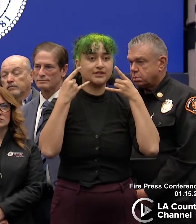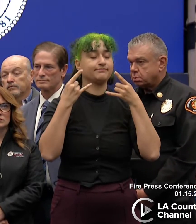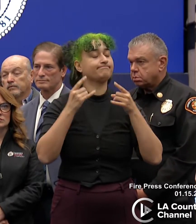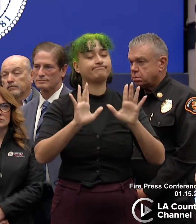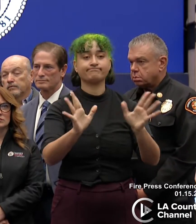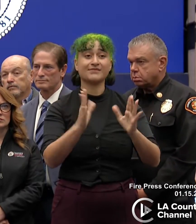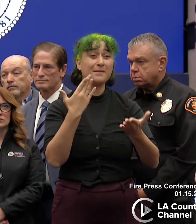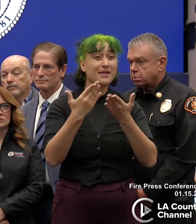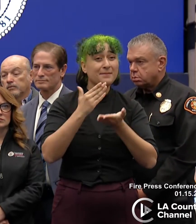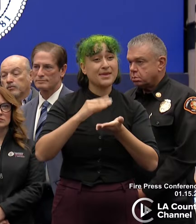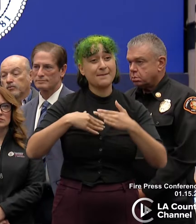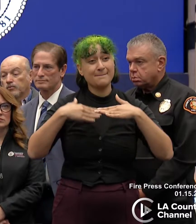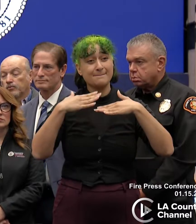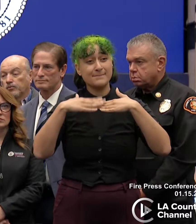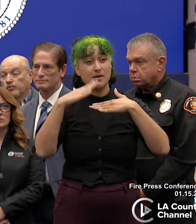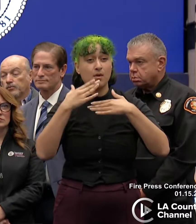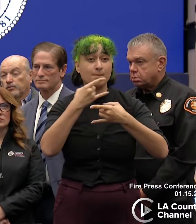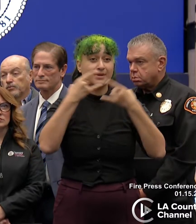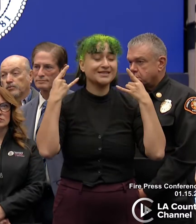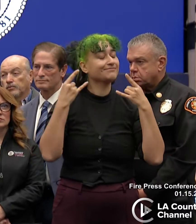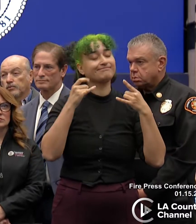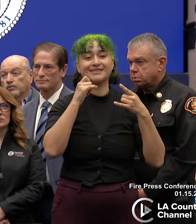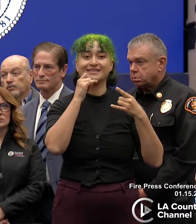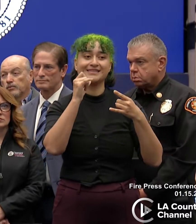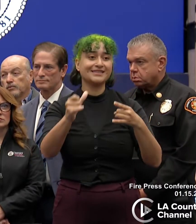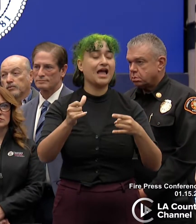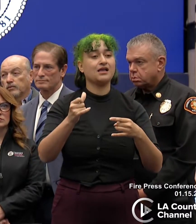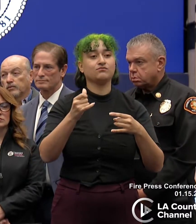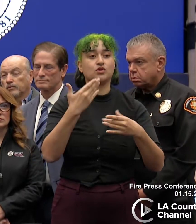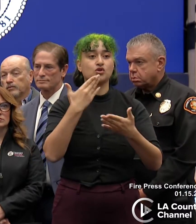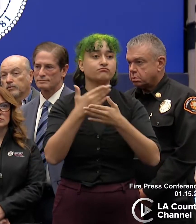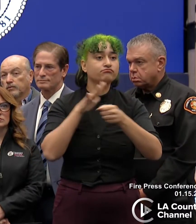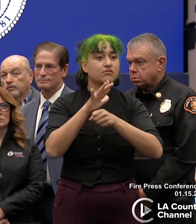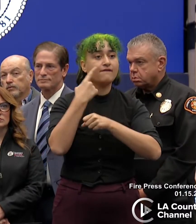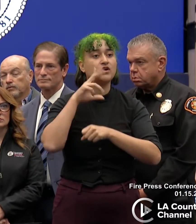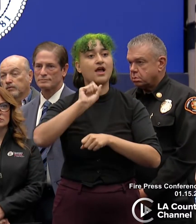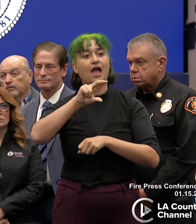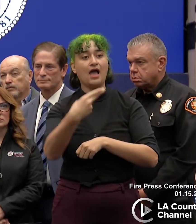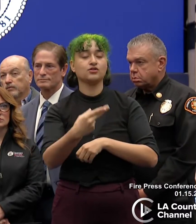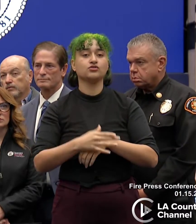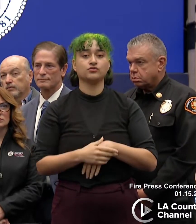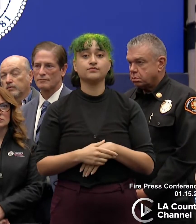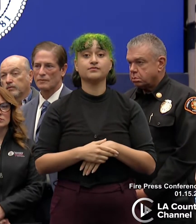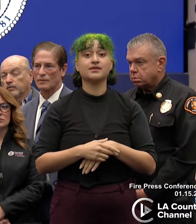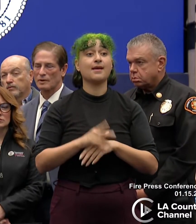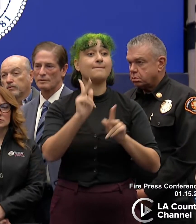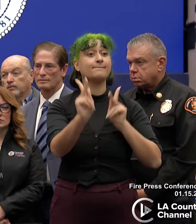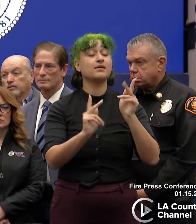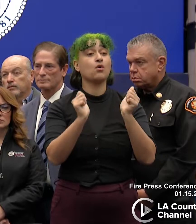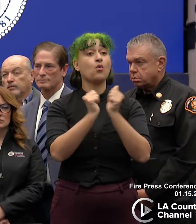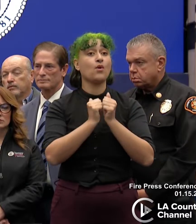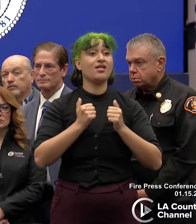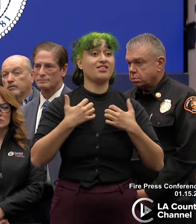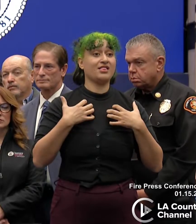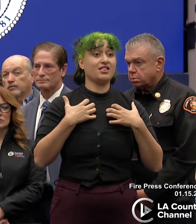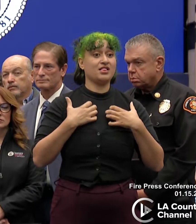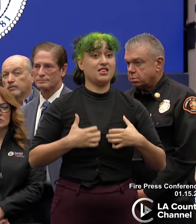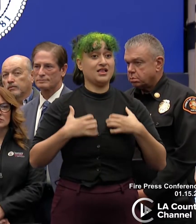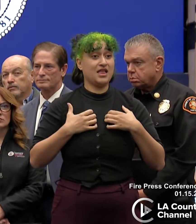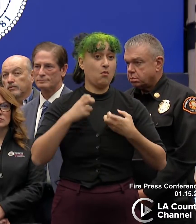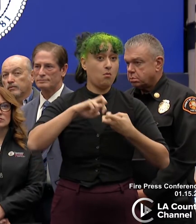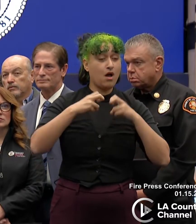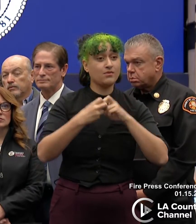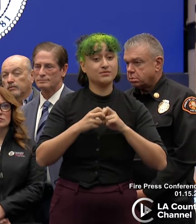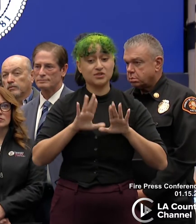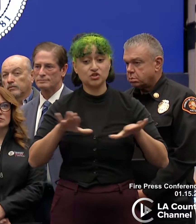not adequate to keep out those particulate and ash that we are concerned about. Individuals with respiratory conditions, children, and those with